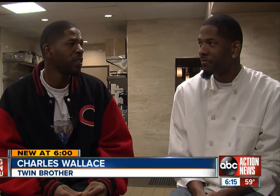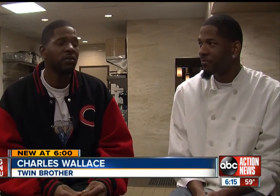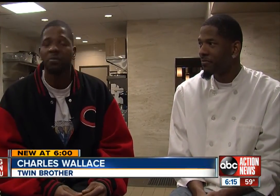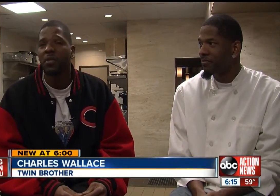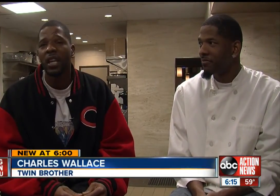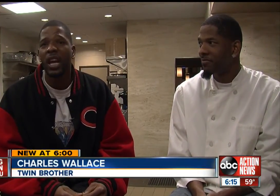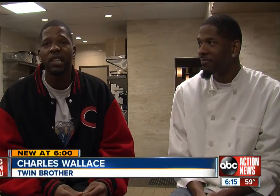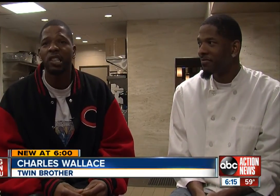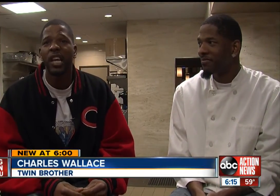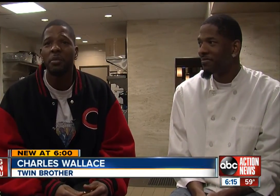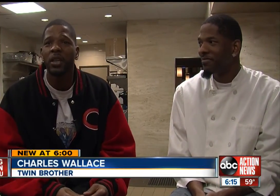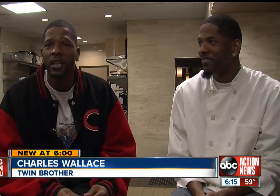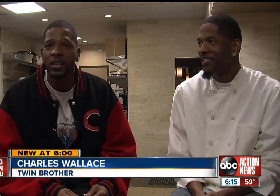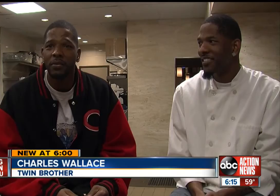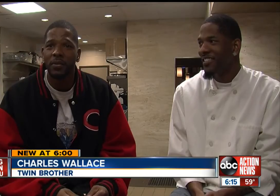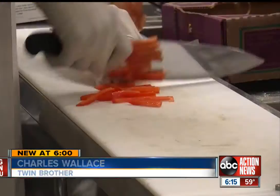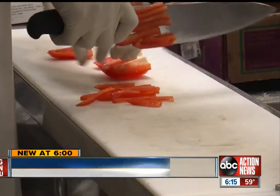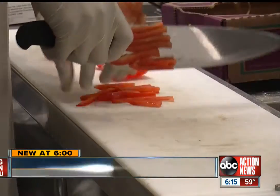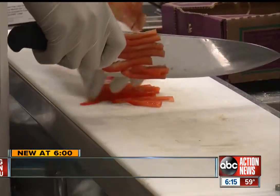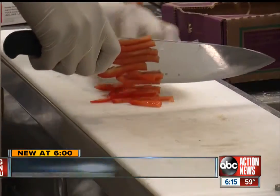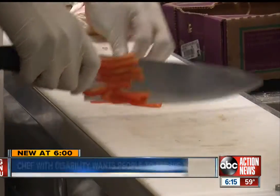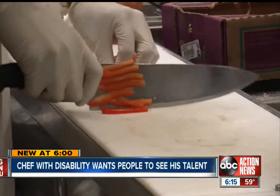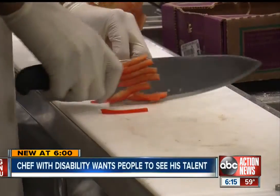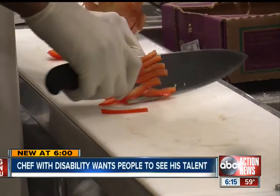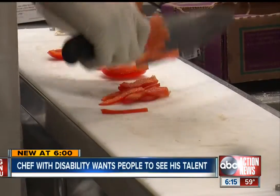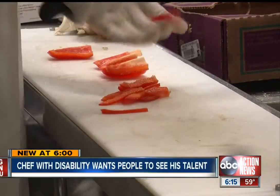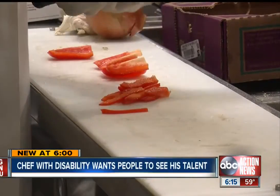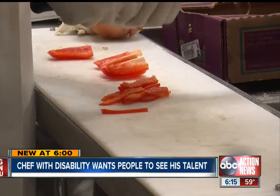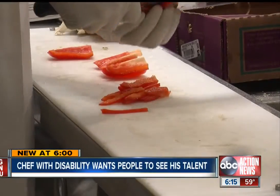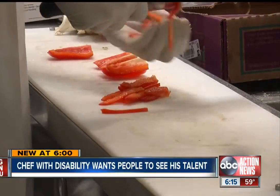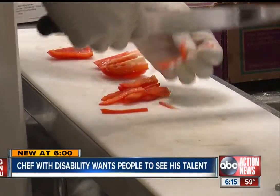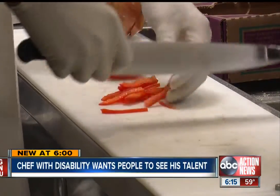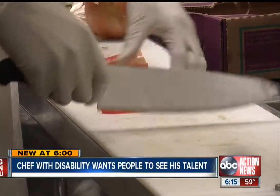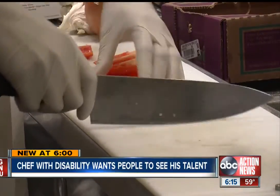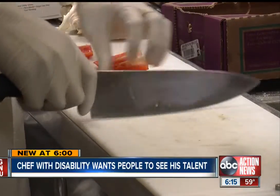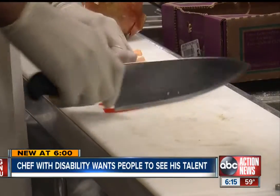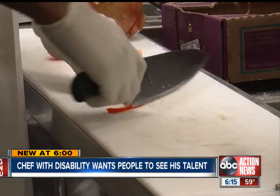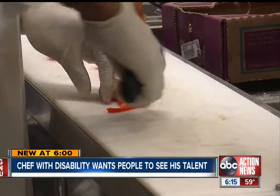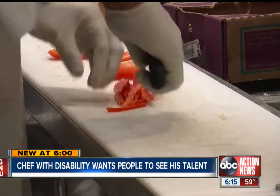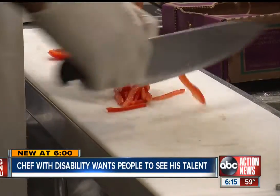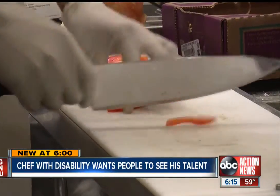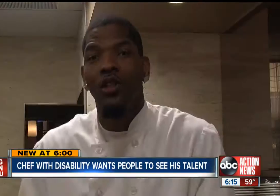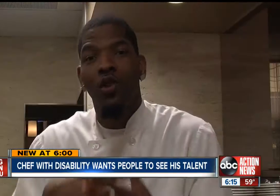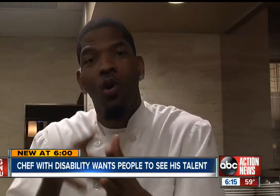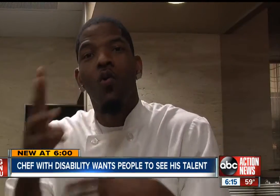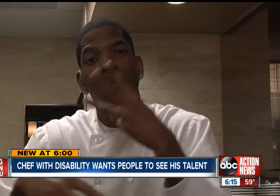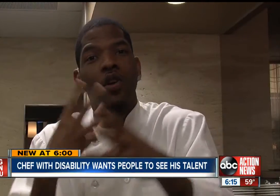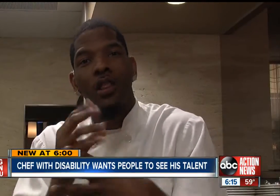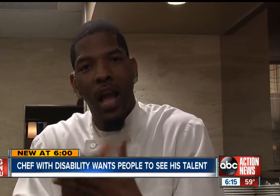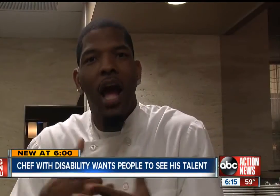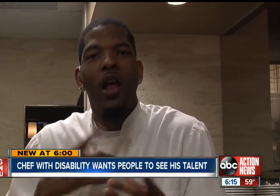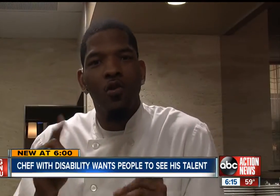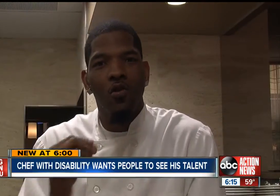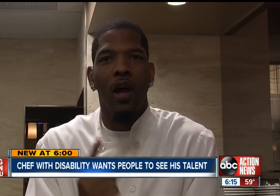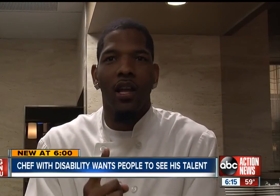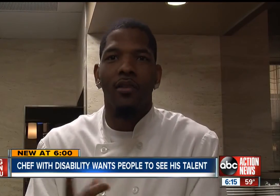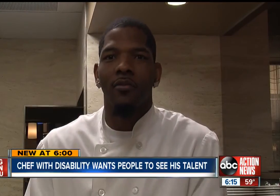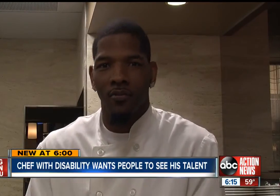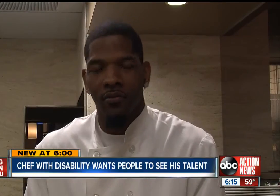he ain't the same mud. And has embraced the challenge since he lost his hearing at the age of four. He said, yeah, I'm a real model. I want to show the world that